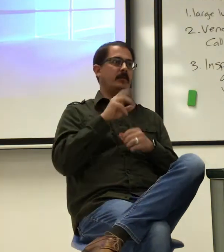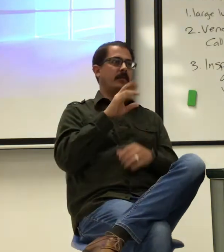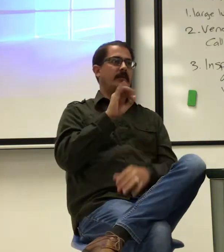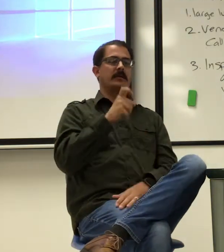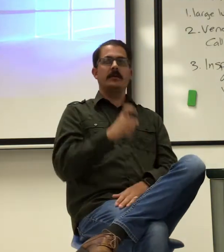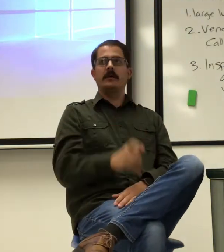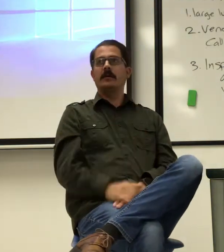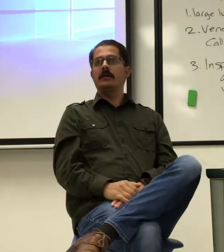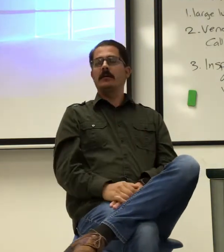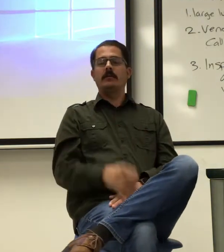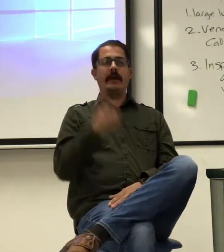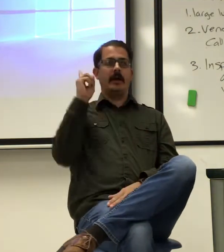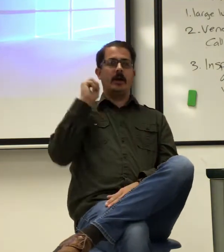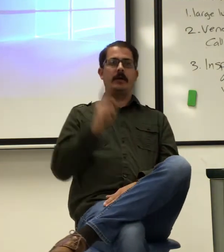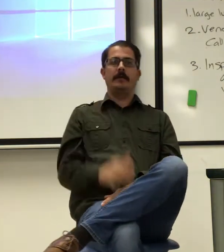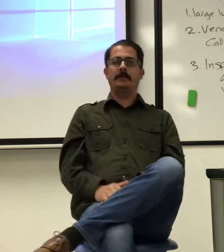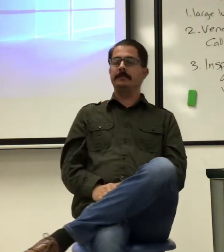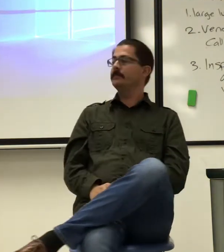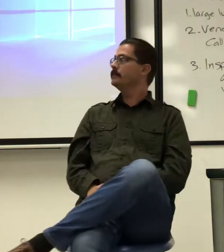right here.